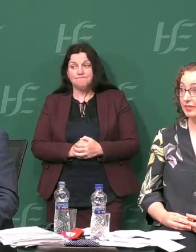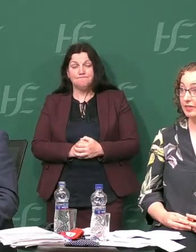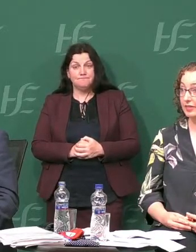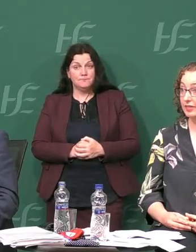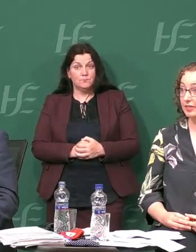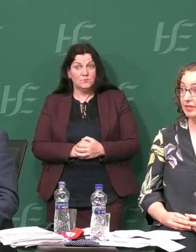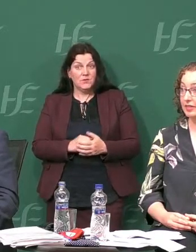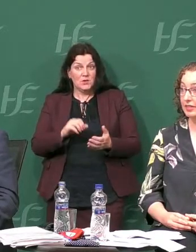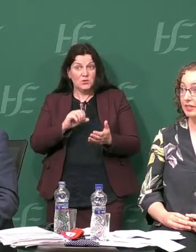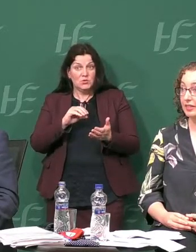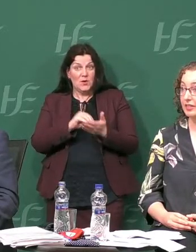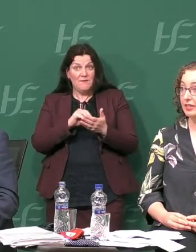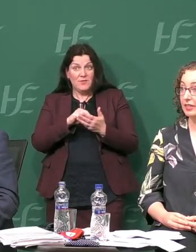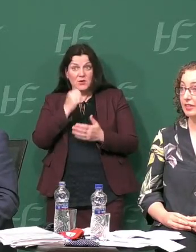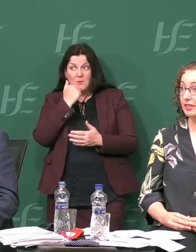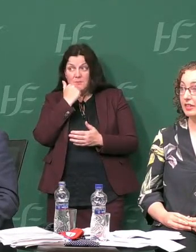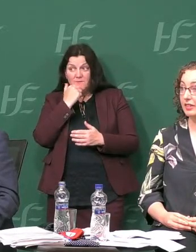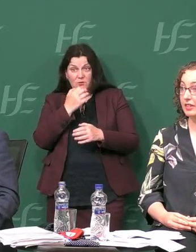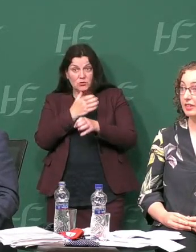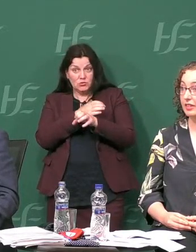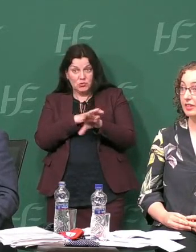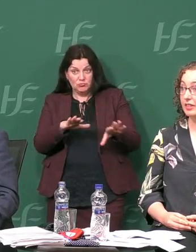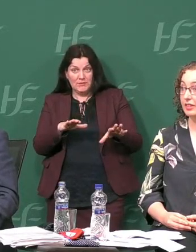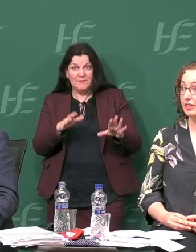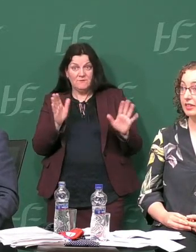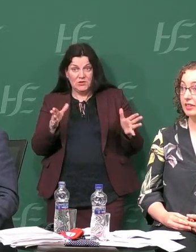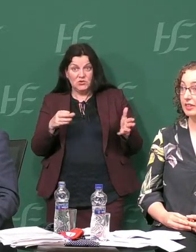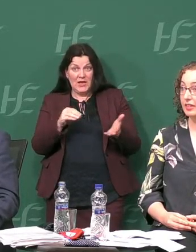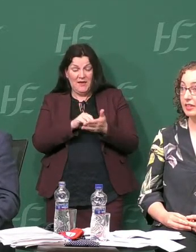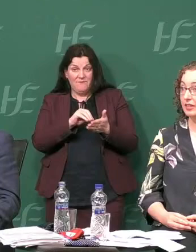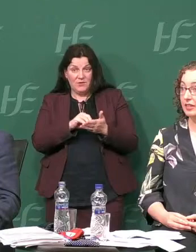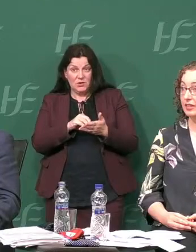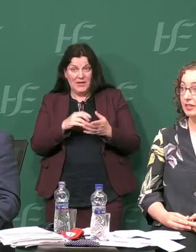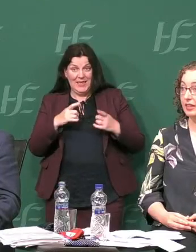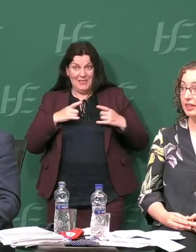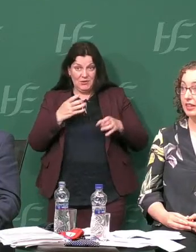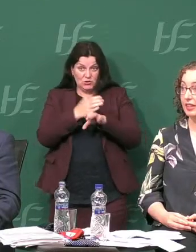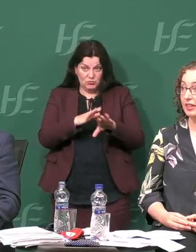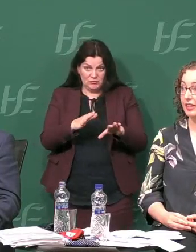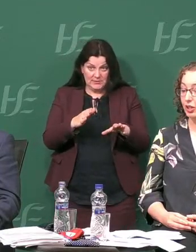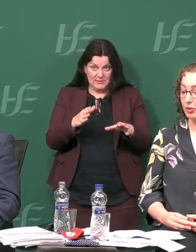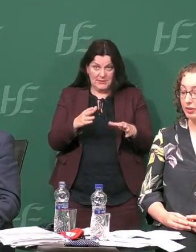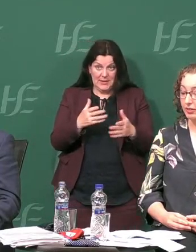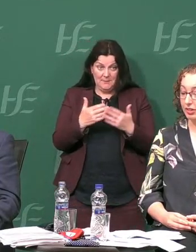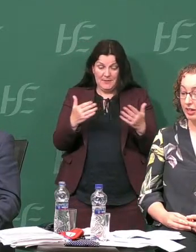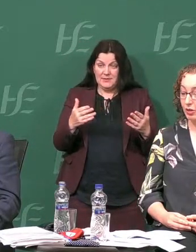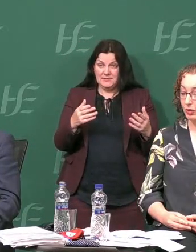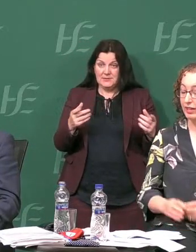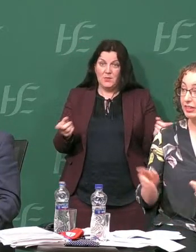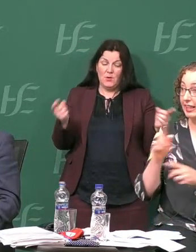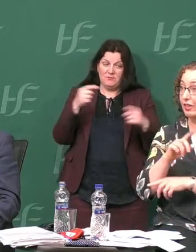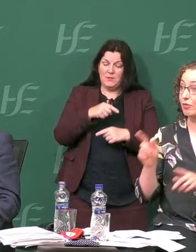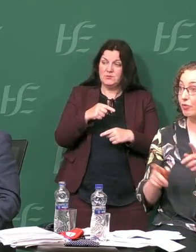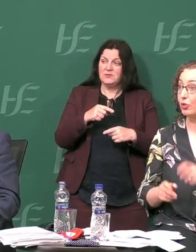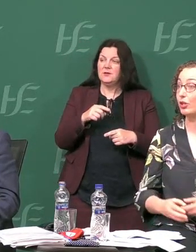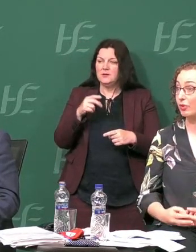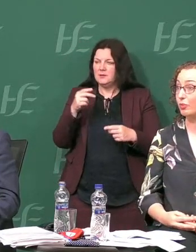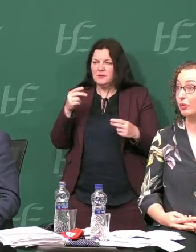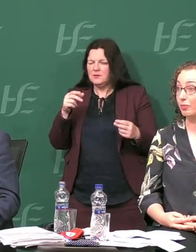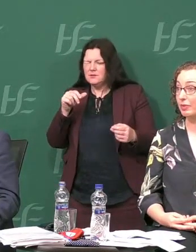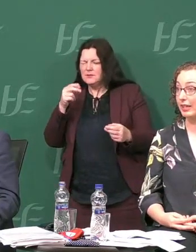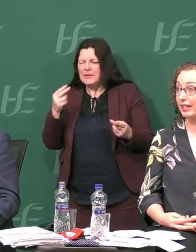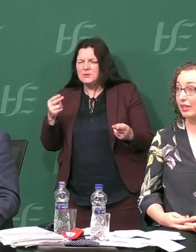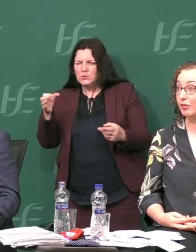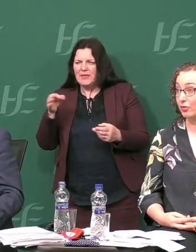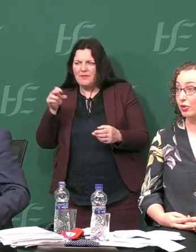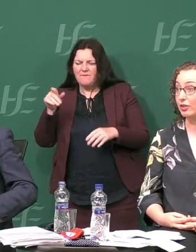Do you have the figure for those healthy children who have COVID who are hospitalised, as in percentage-wise? The other way around. We'd have to get that for you.